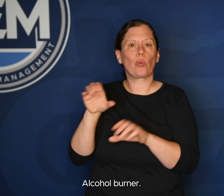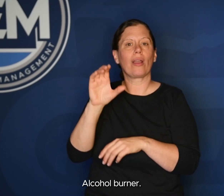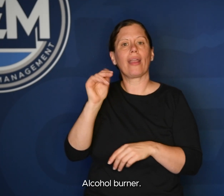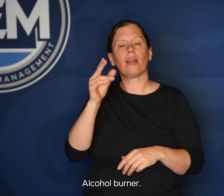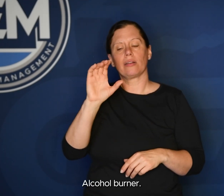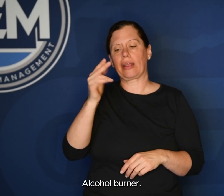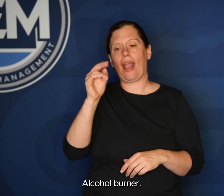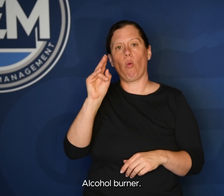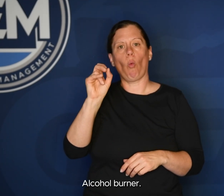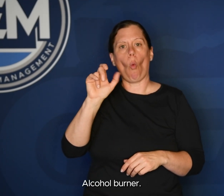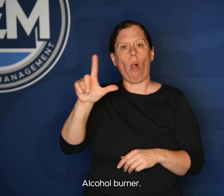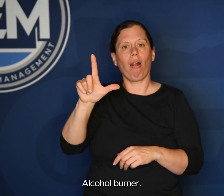Alcohol burner.